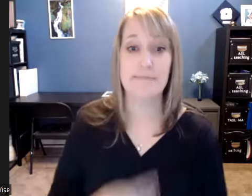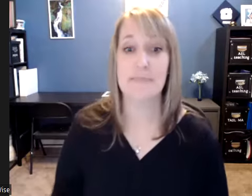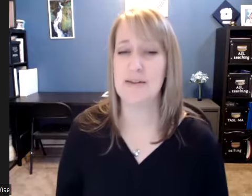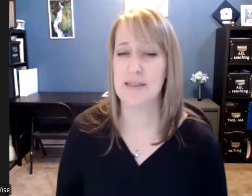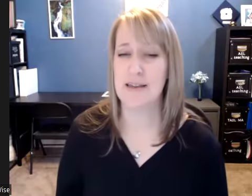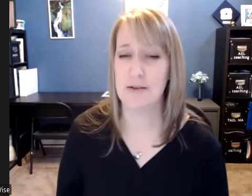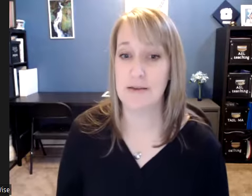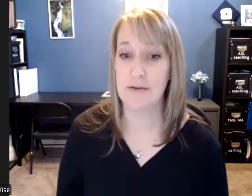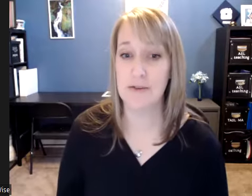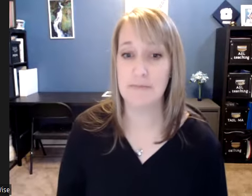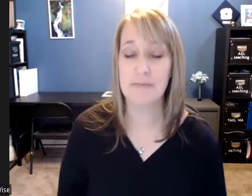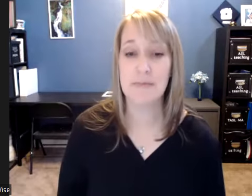I don't see that one as often.